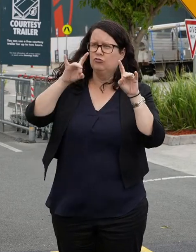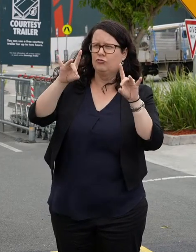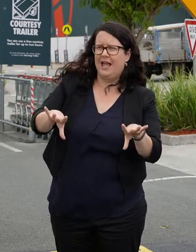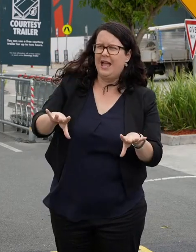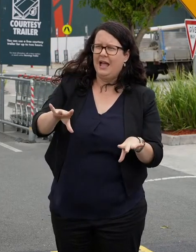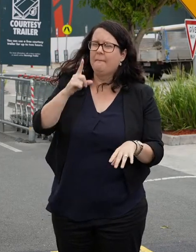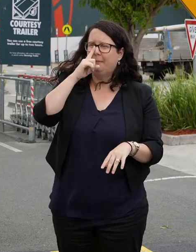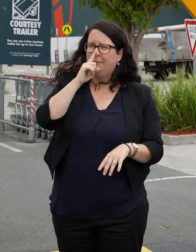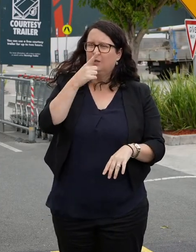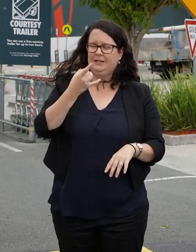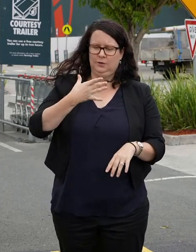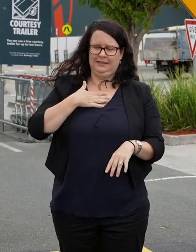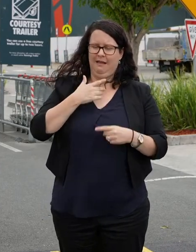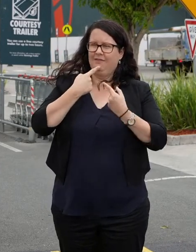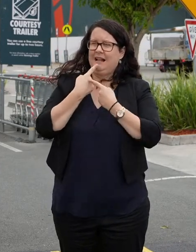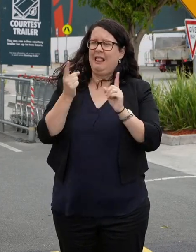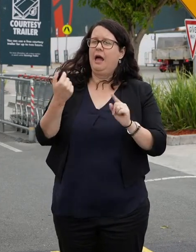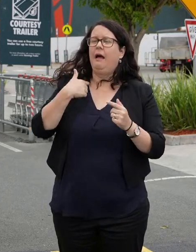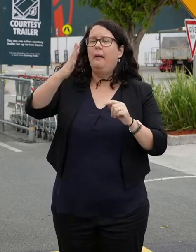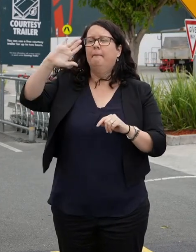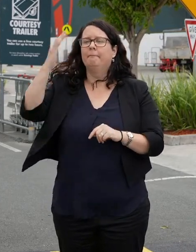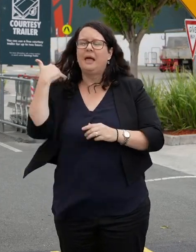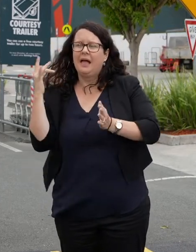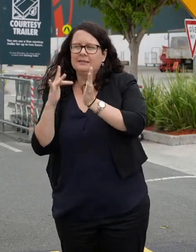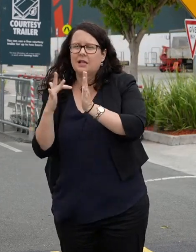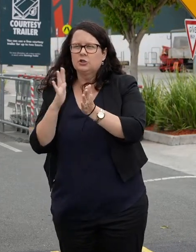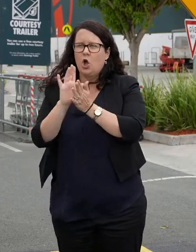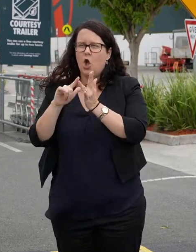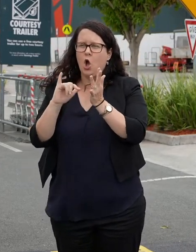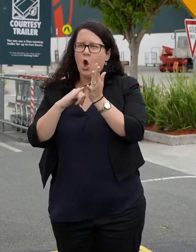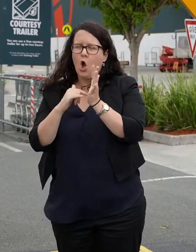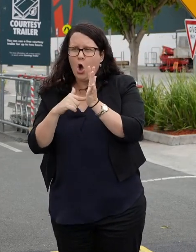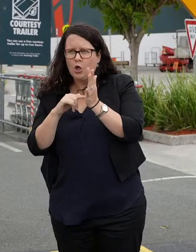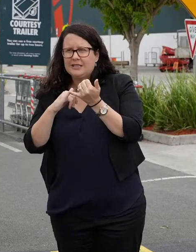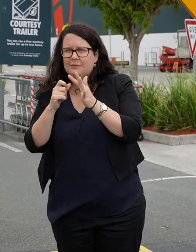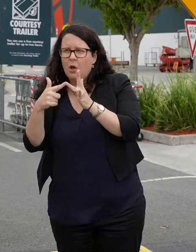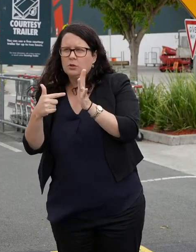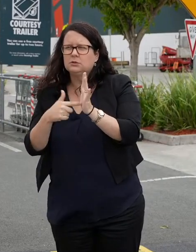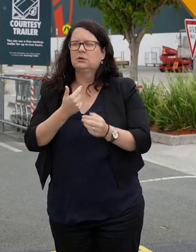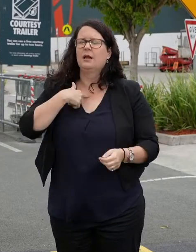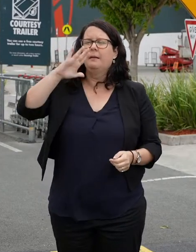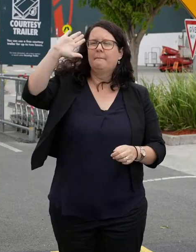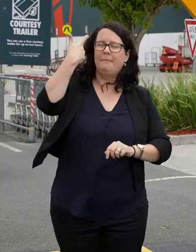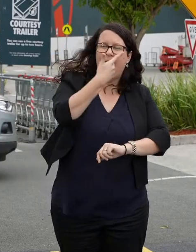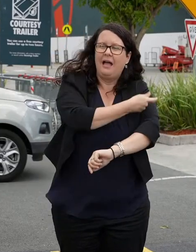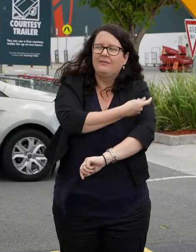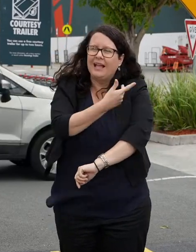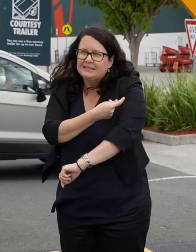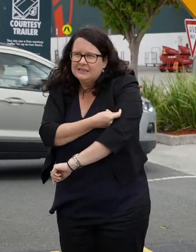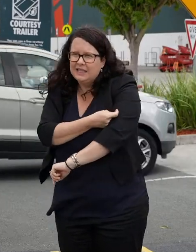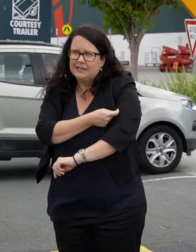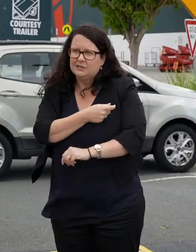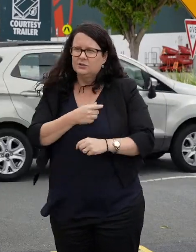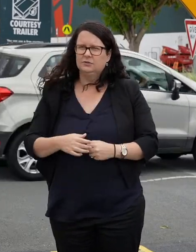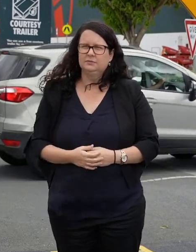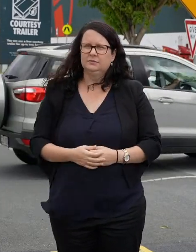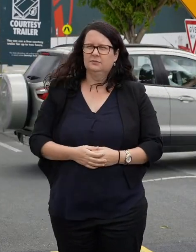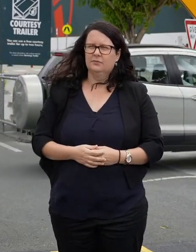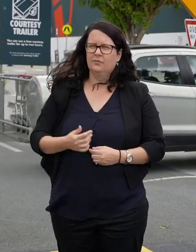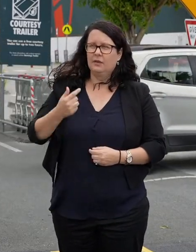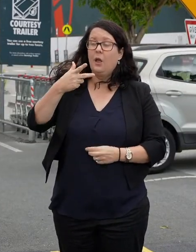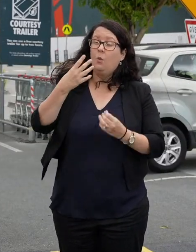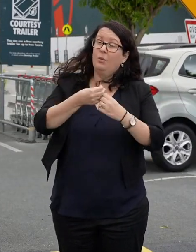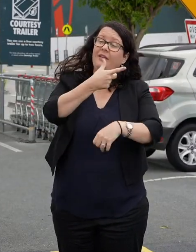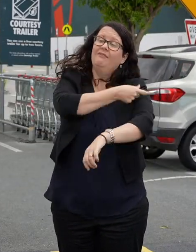making declarations as to whether they've been in hotspots, whether they've been vaccinated. Of course, with the vaccinations now, we can certainly ask them